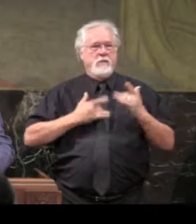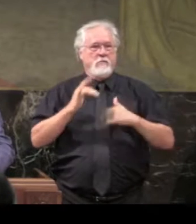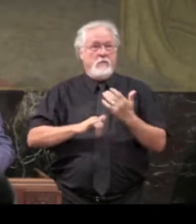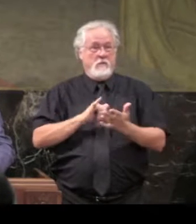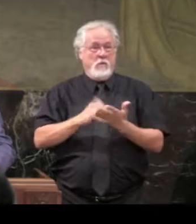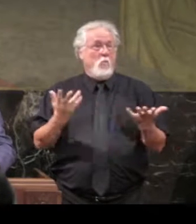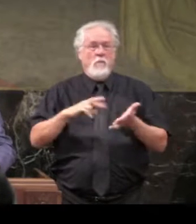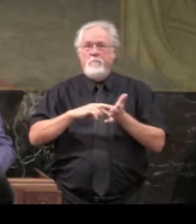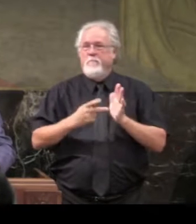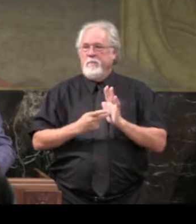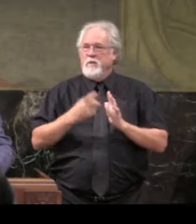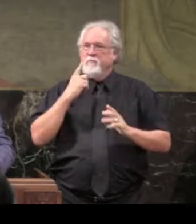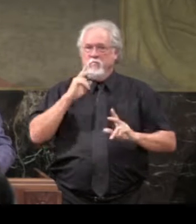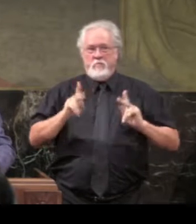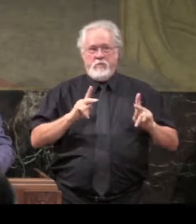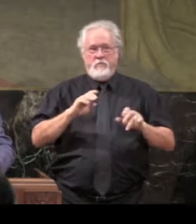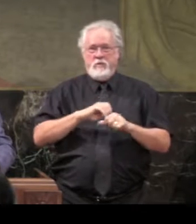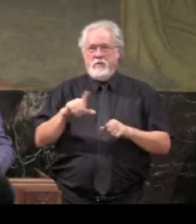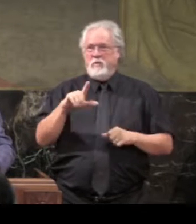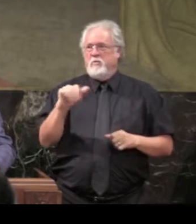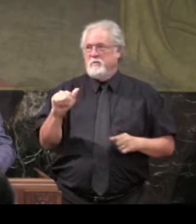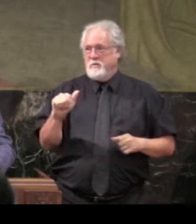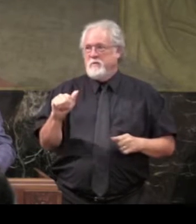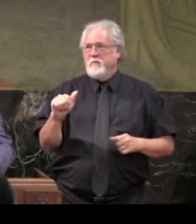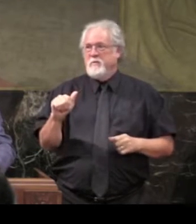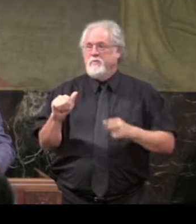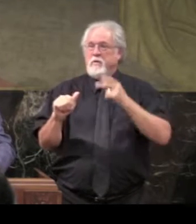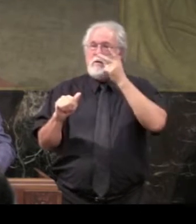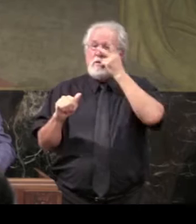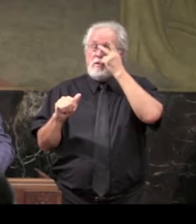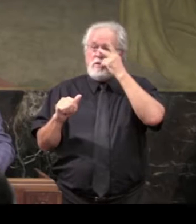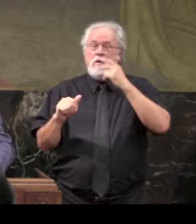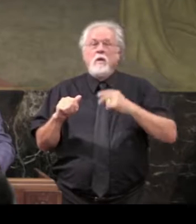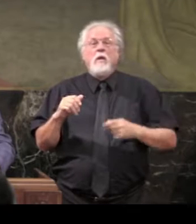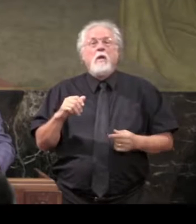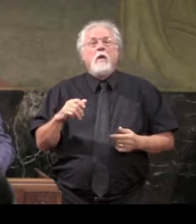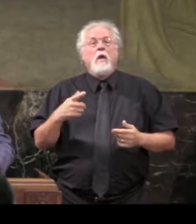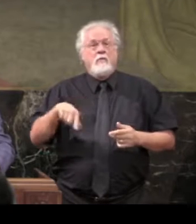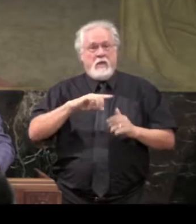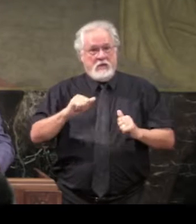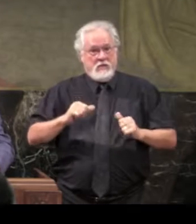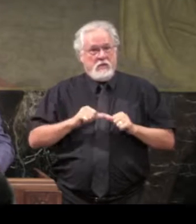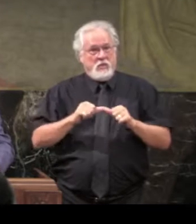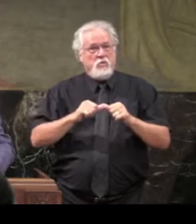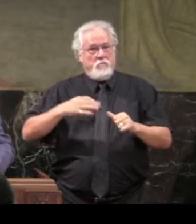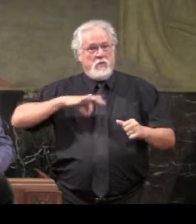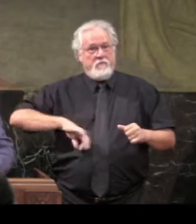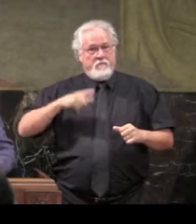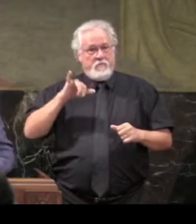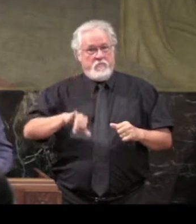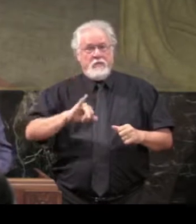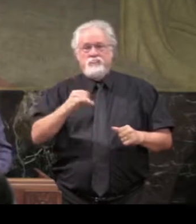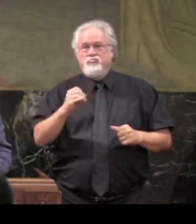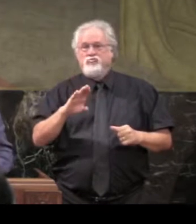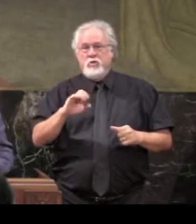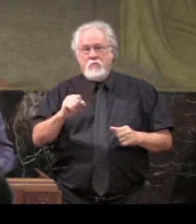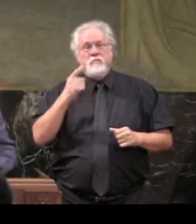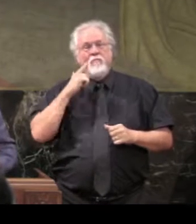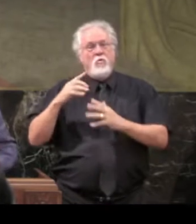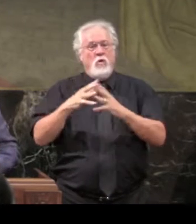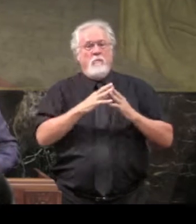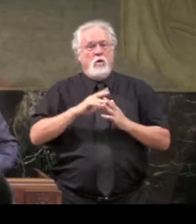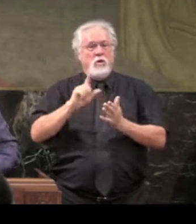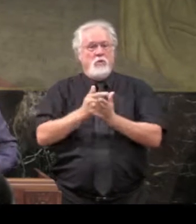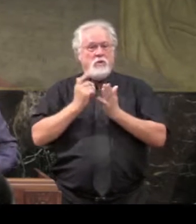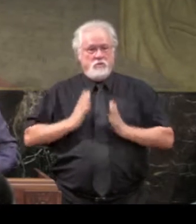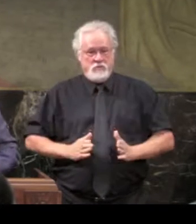going to mean for the people of the state of Louisiana, so that they can continue to benefit from the Jobs for America graduates. Now,